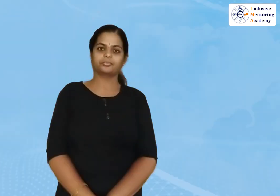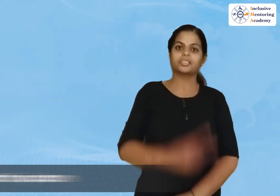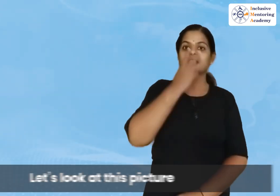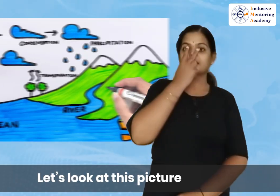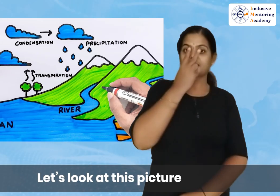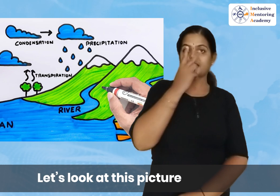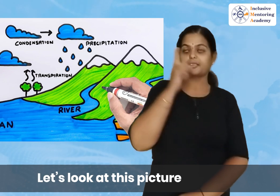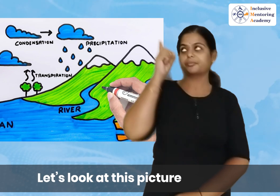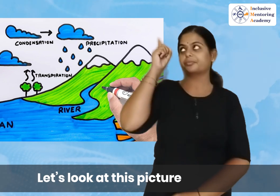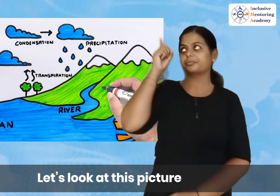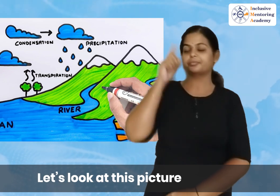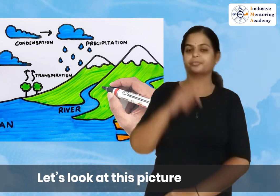Let's look at this picture.